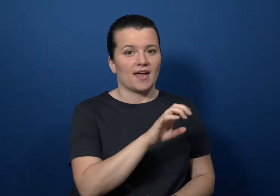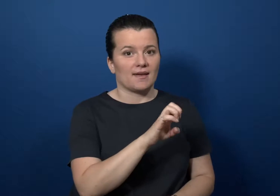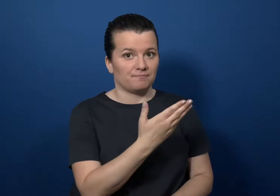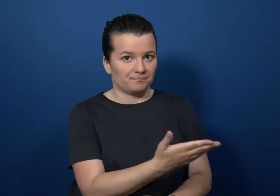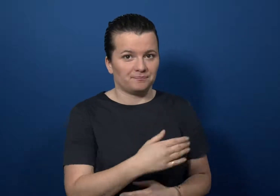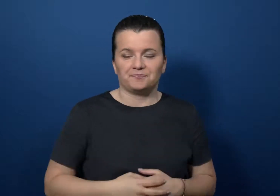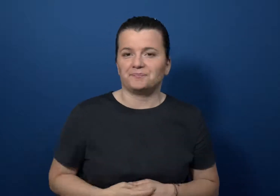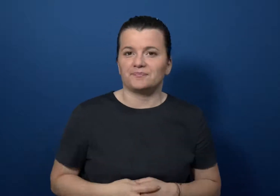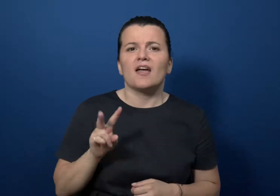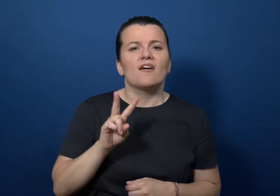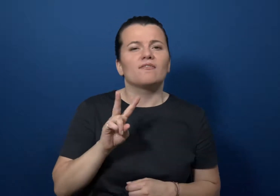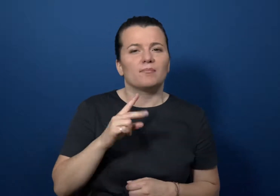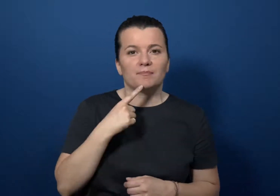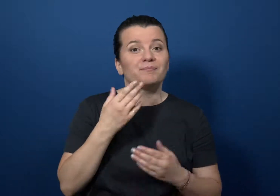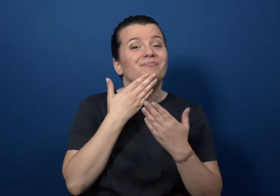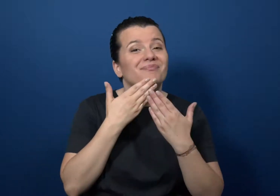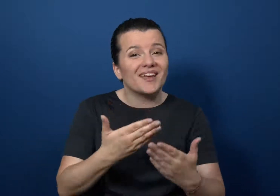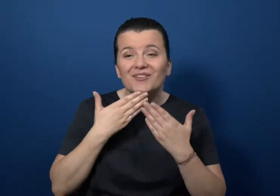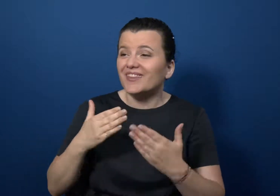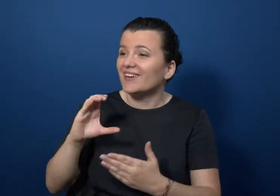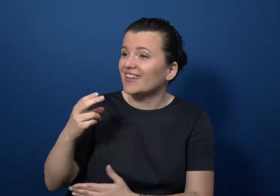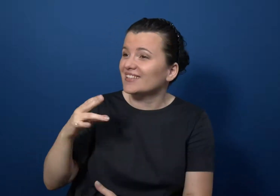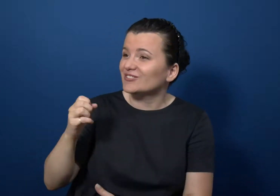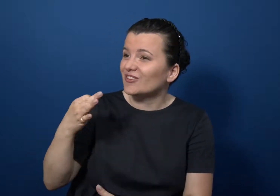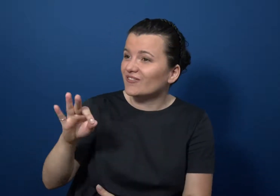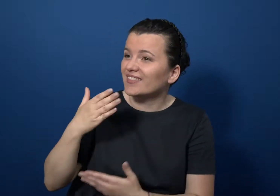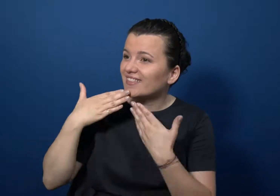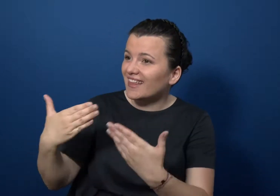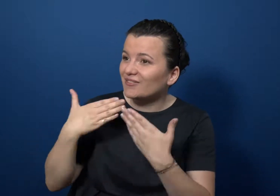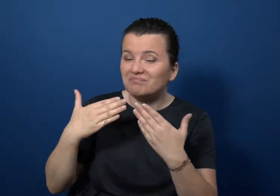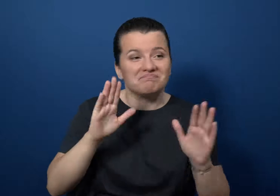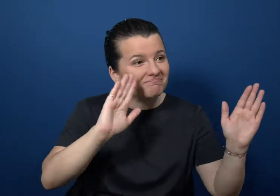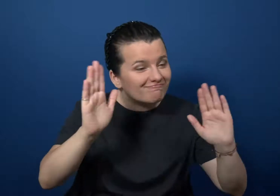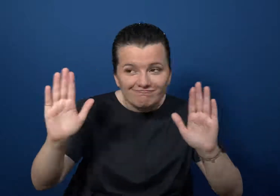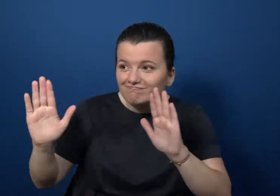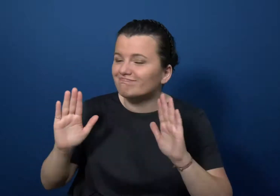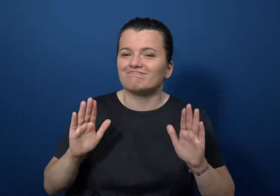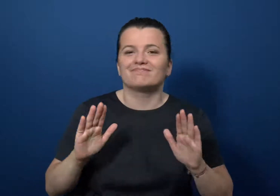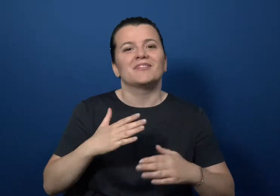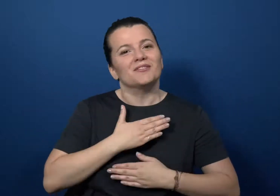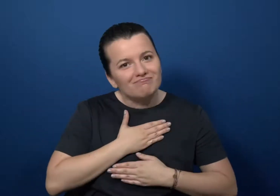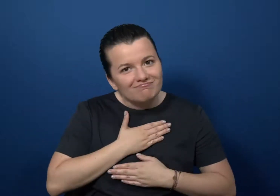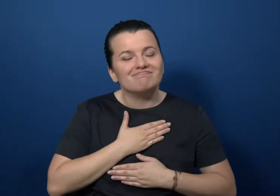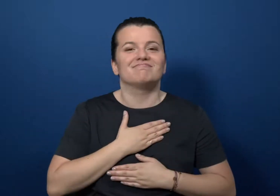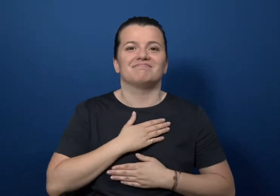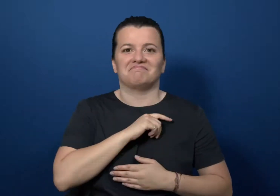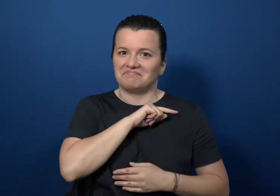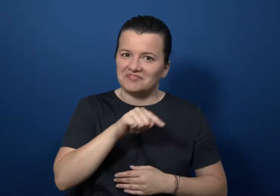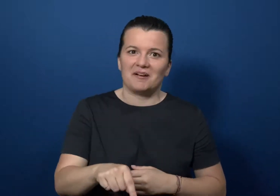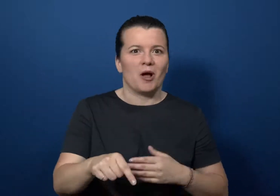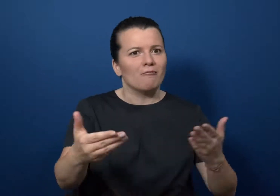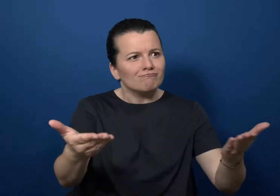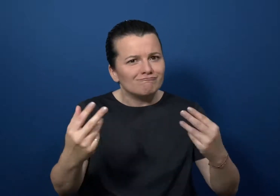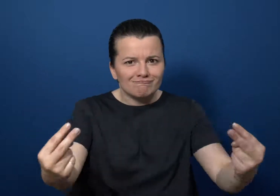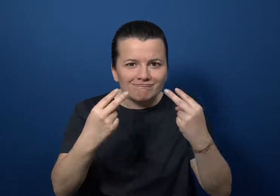good afternoon and good morning, good evening, everyone. It is indeed my great pleasure to welcome you all to this 3rd